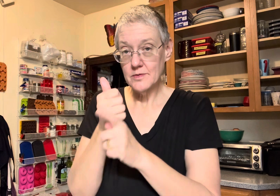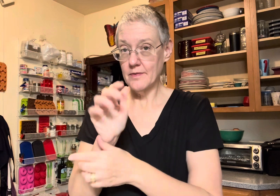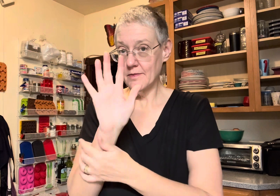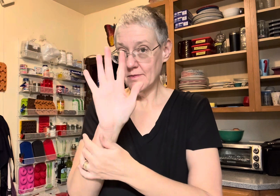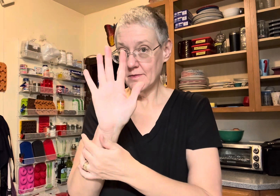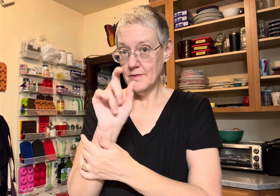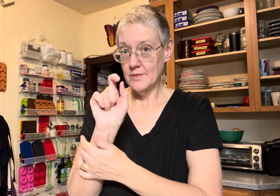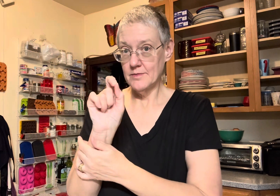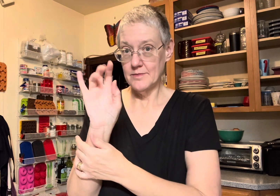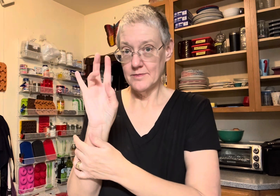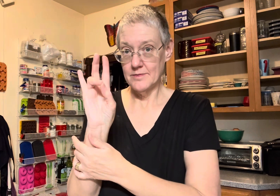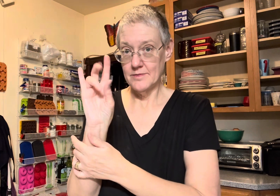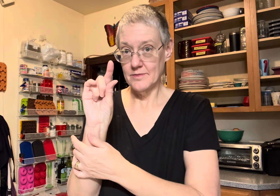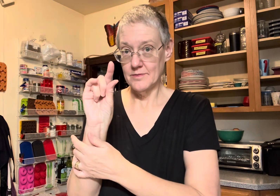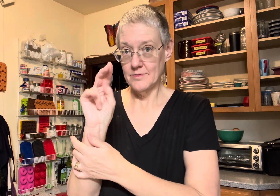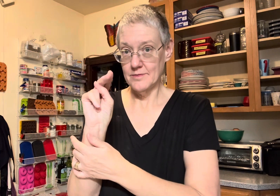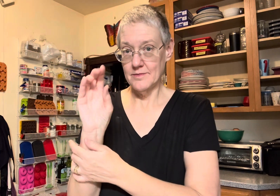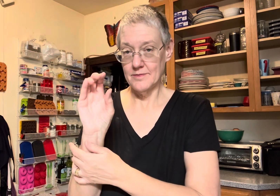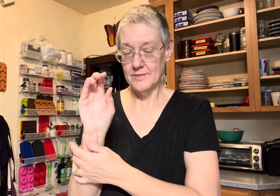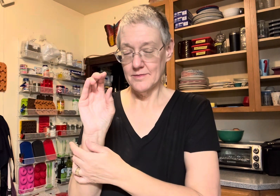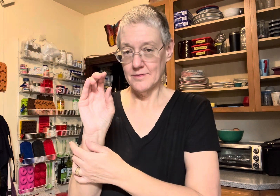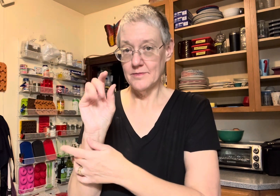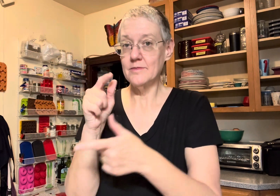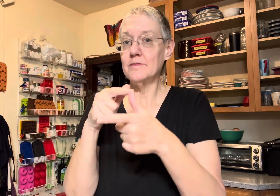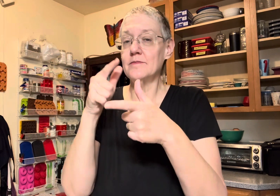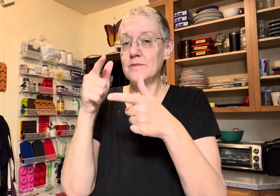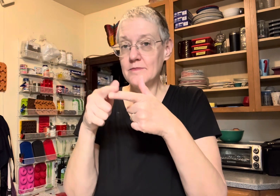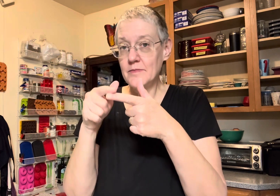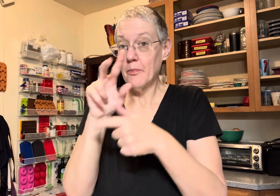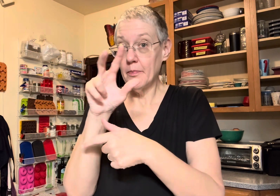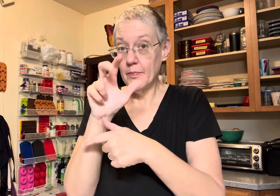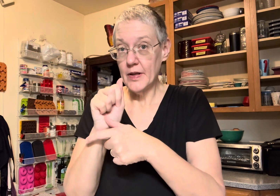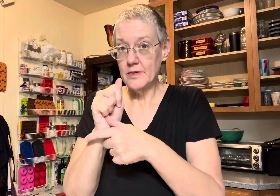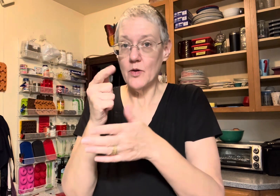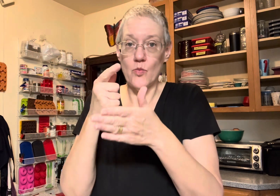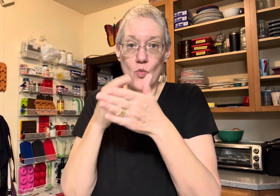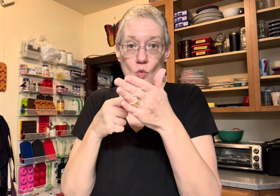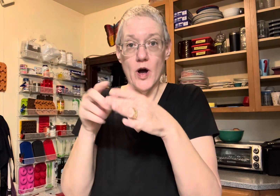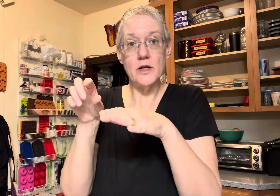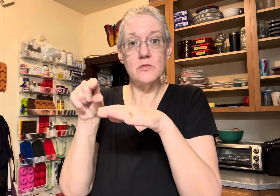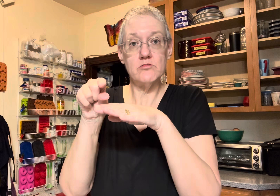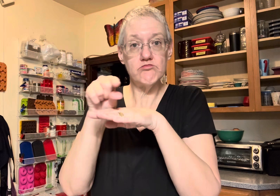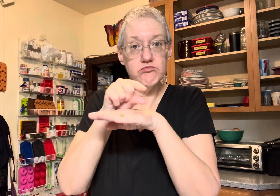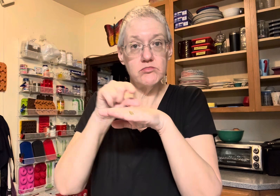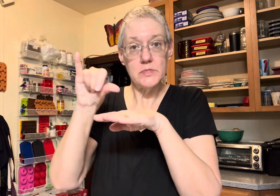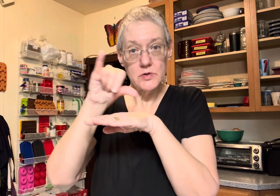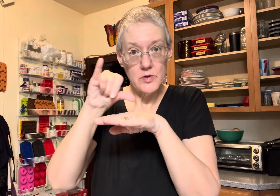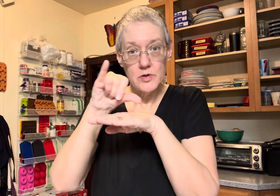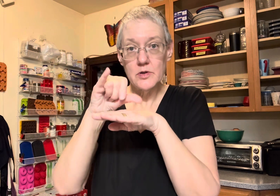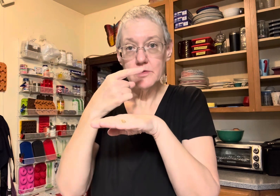itself, is 5.7 grams of net carbs. Then whatever toppings you add,